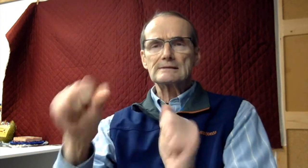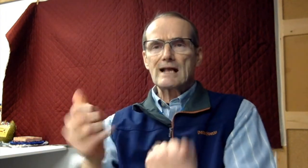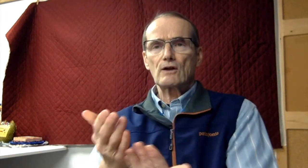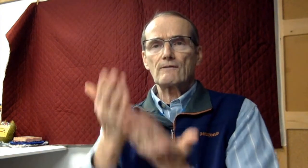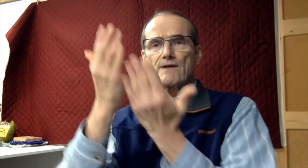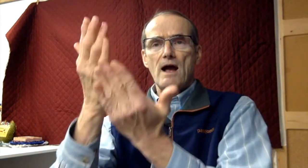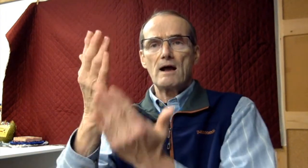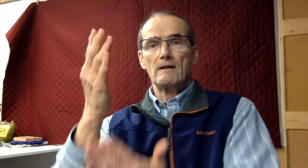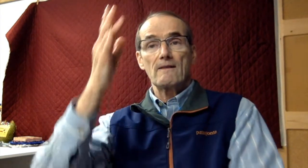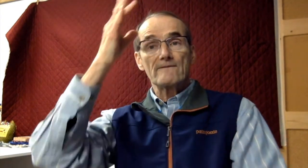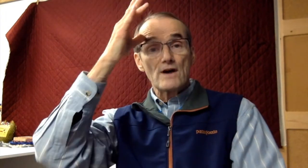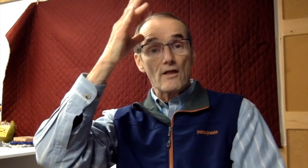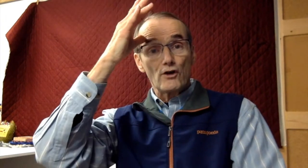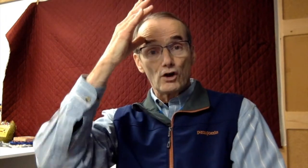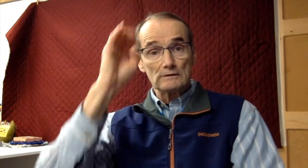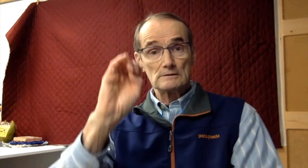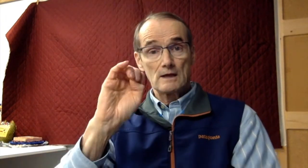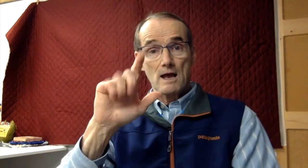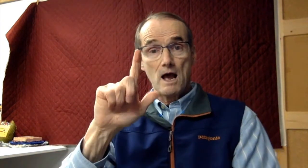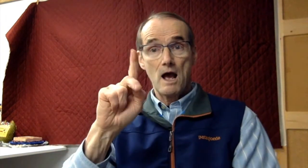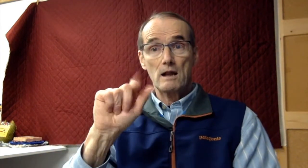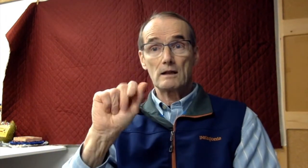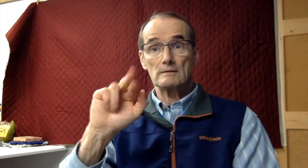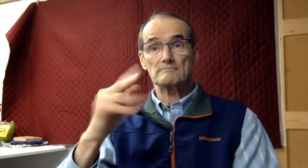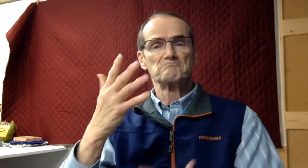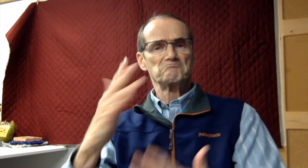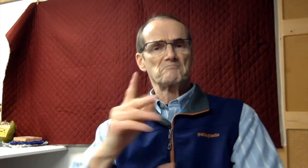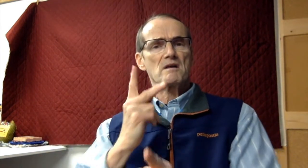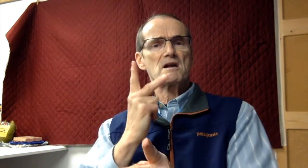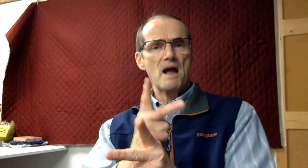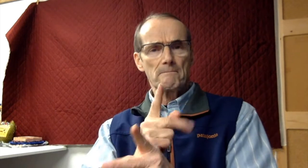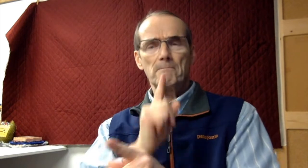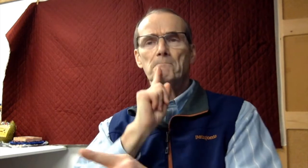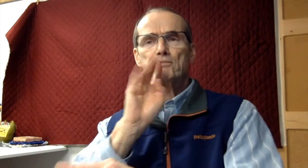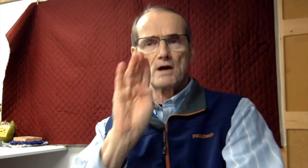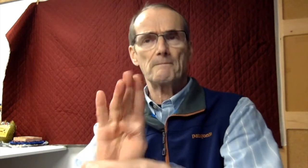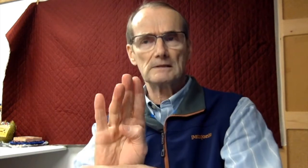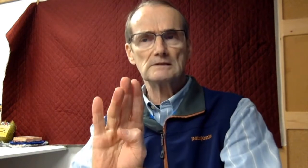and to fulfill his vows.